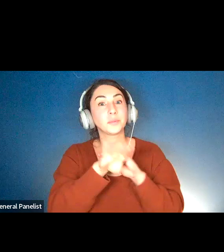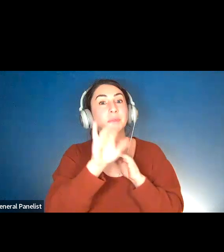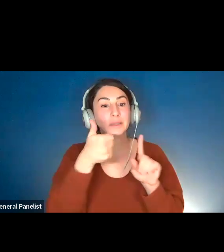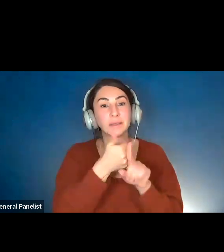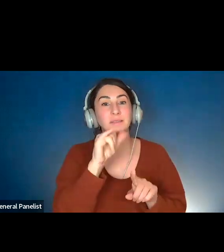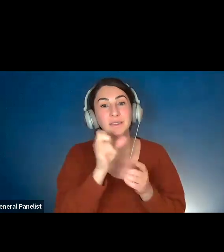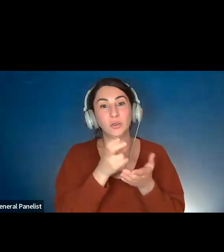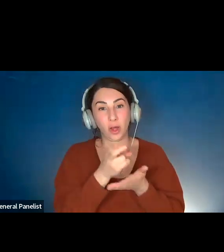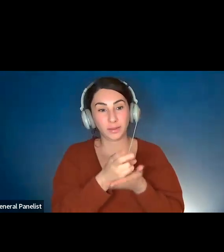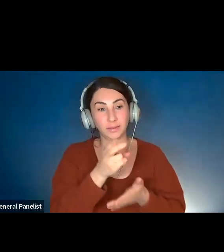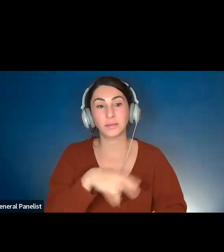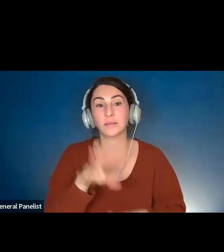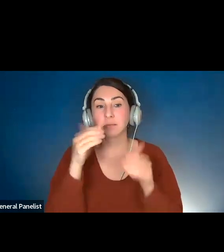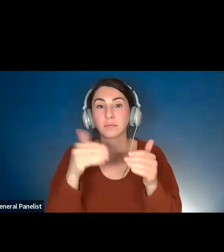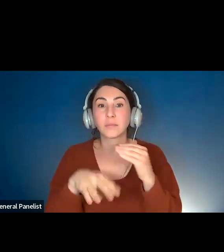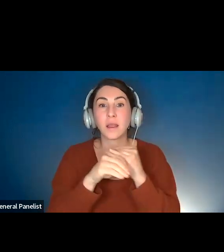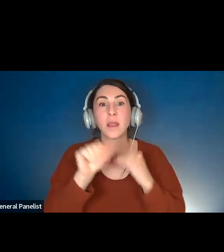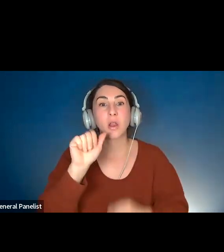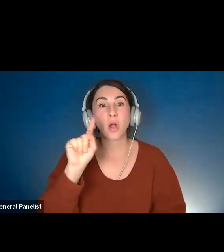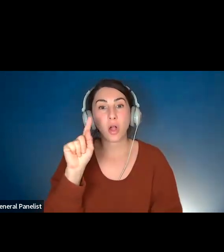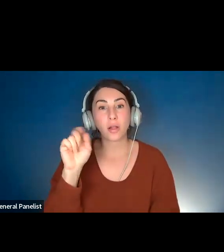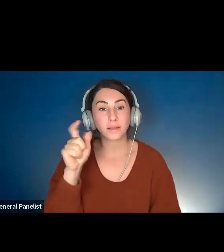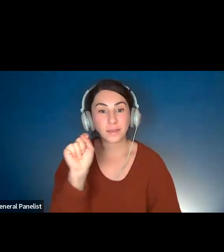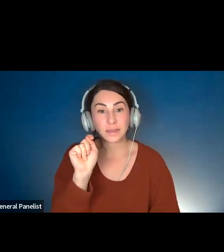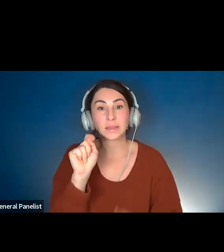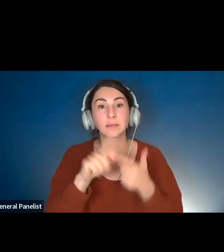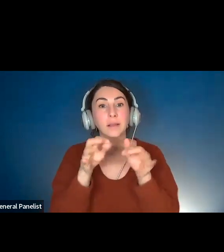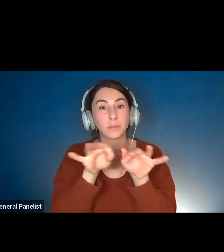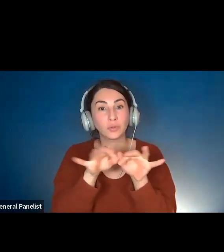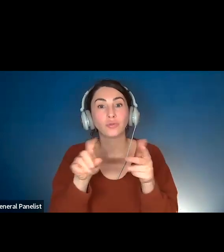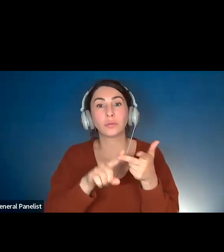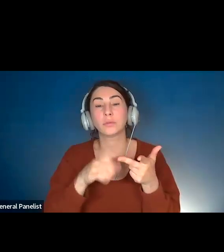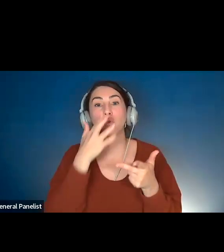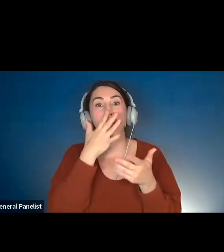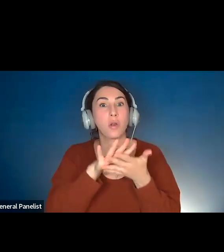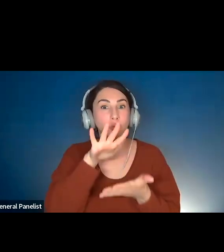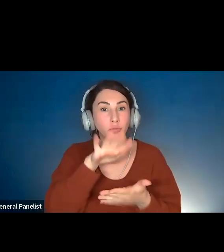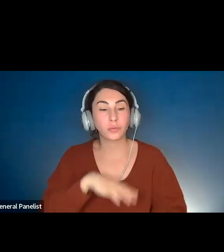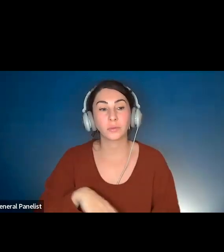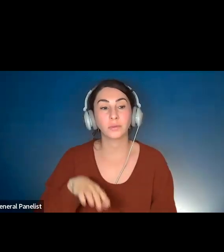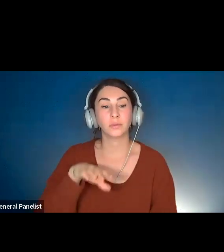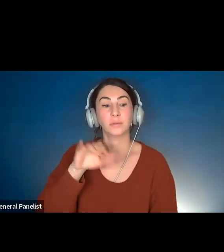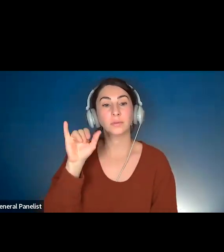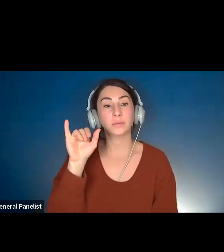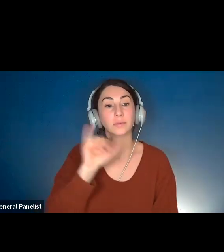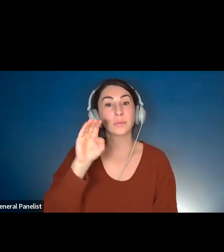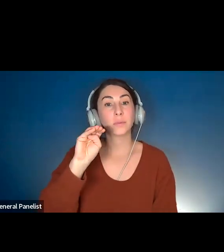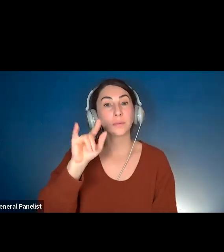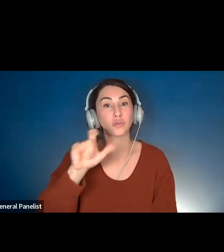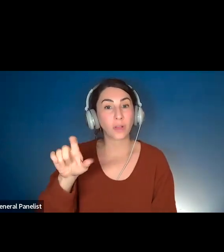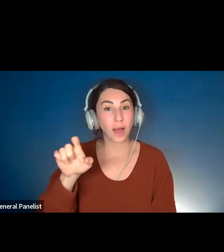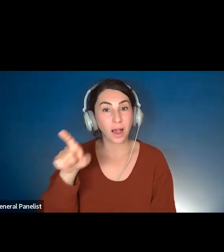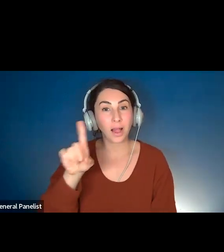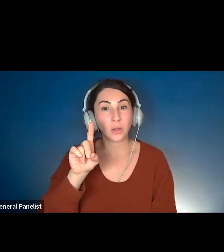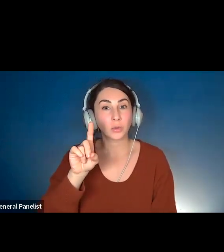Add alt text, captions, and good color contrast. As Michelle at Duzanu